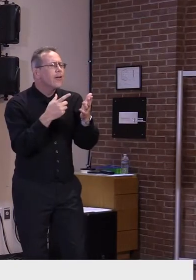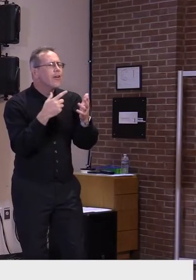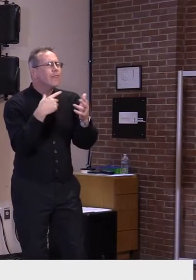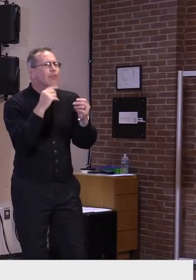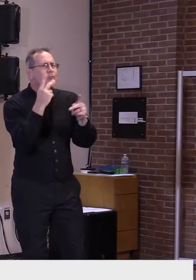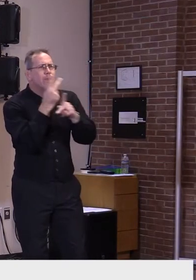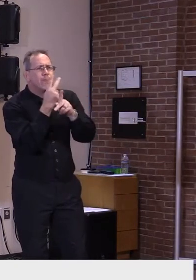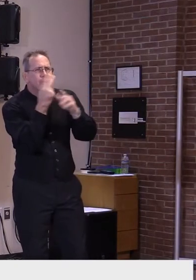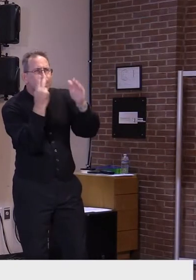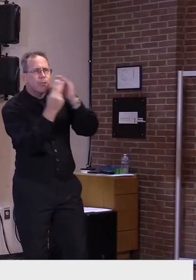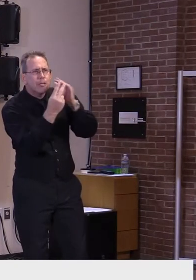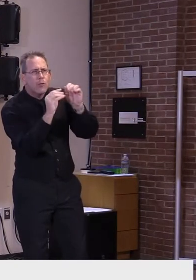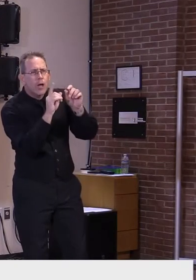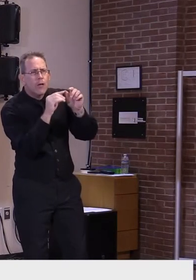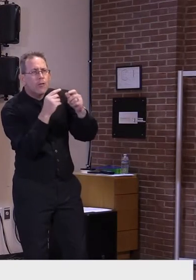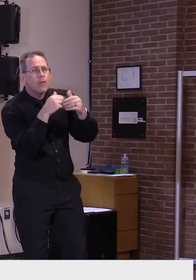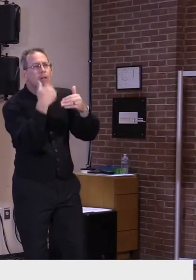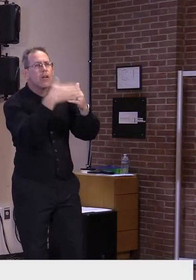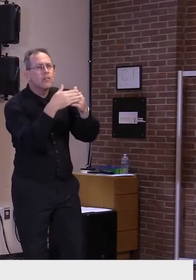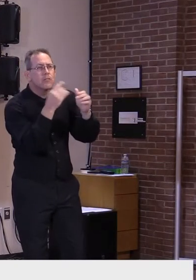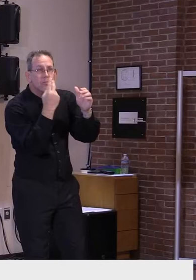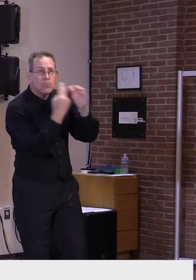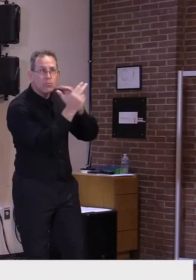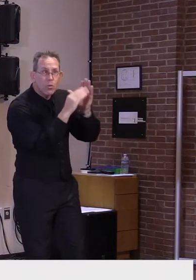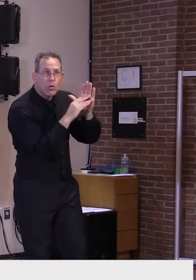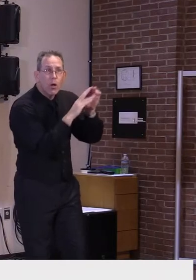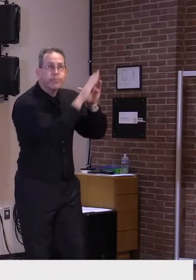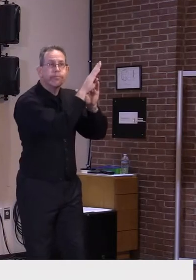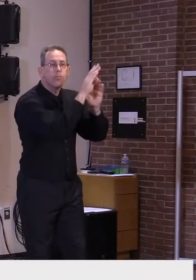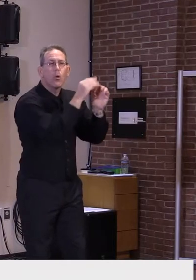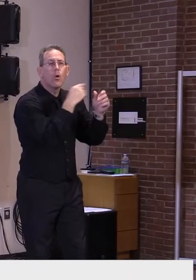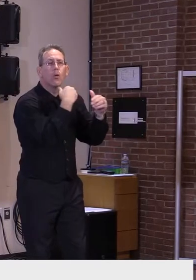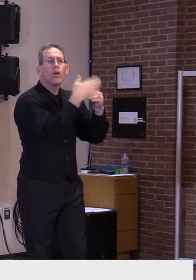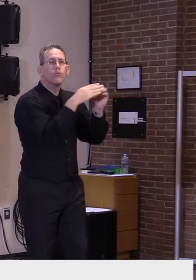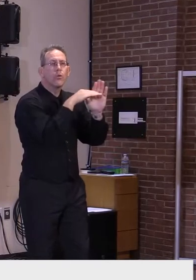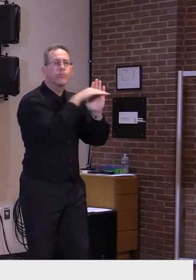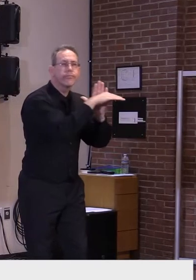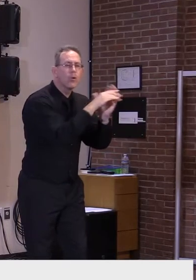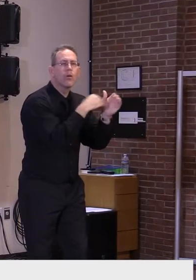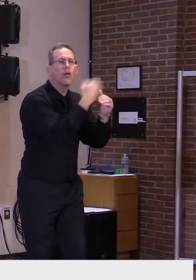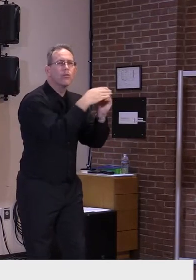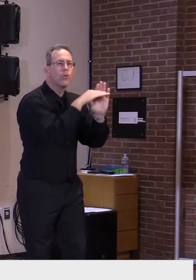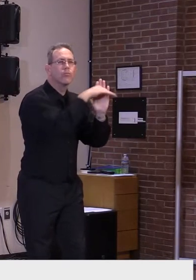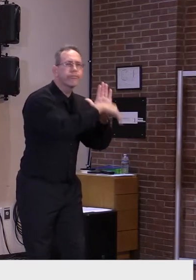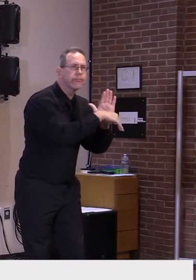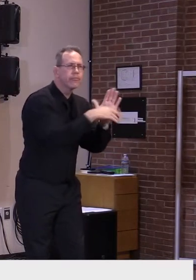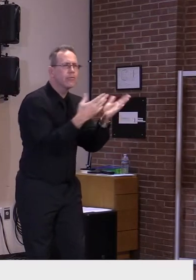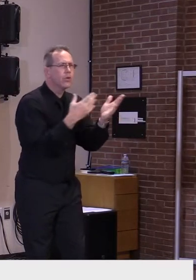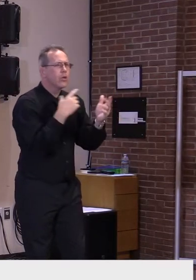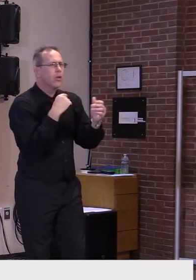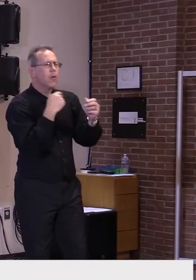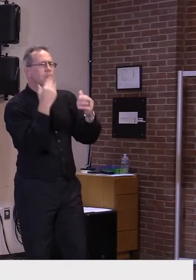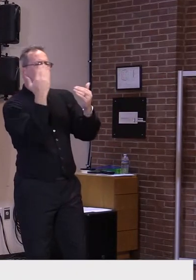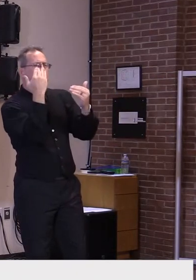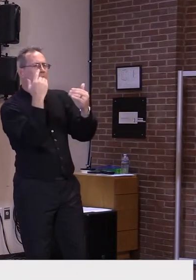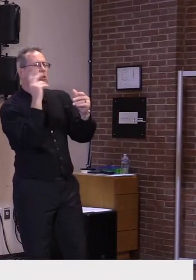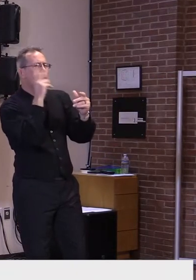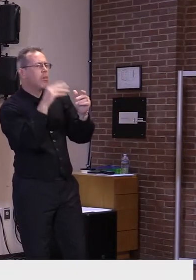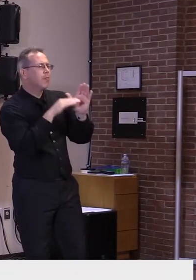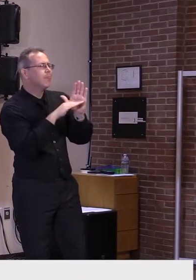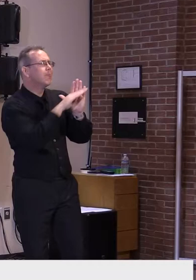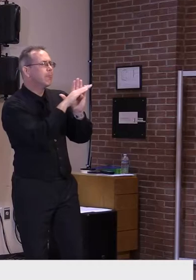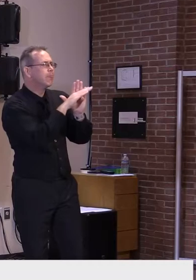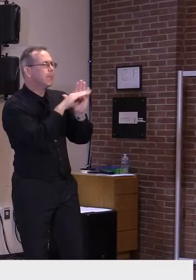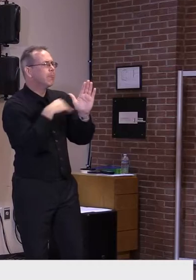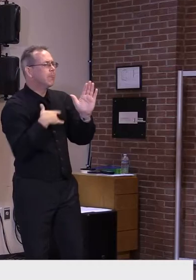anticipating cases to go down similarly like we said last week. There's also the uncertainty with the Thanksgiving holiday that we have to